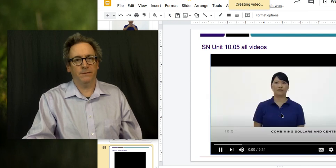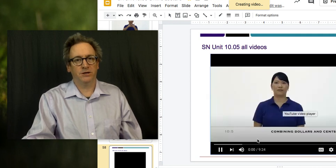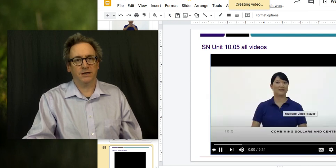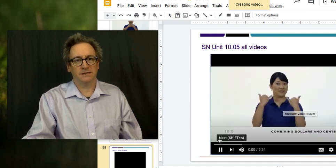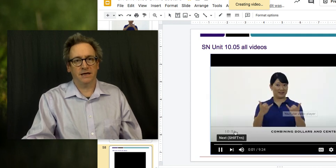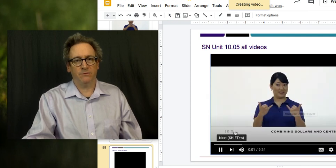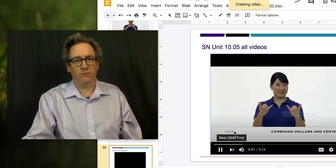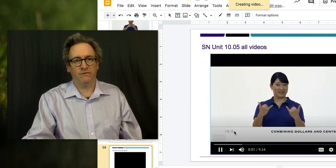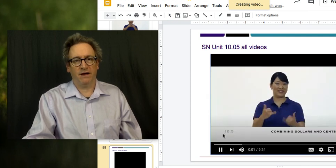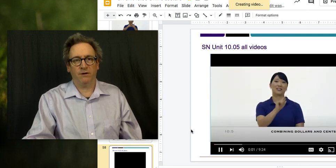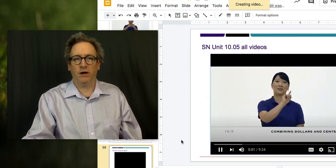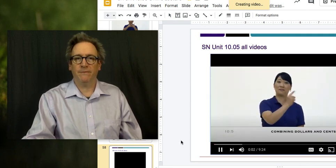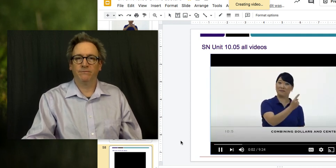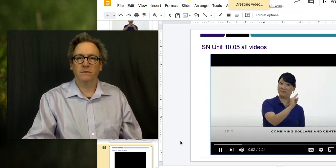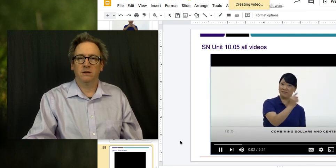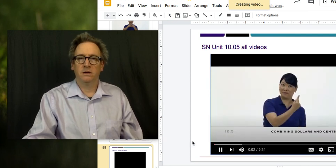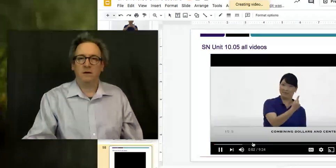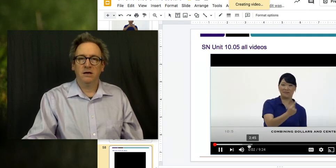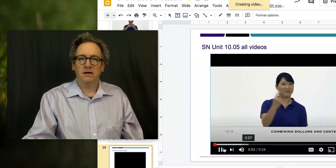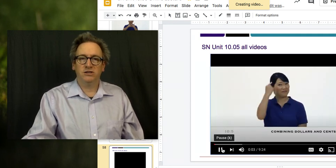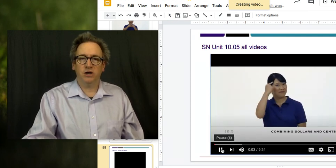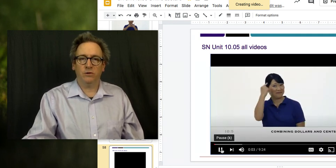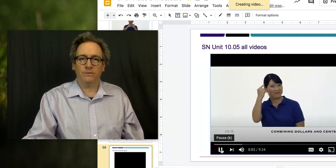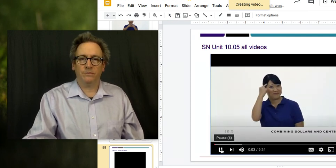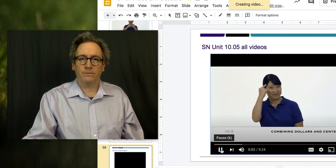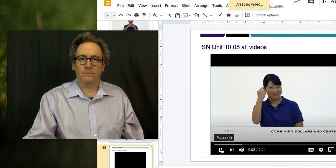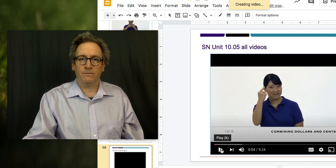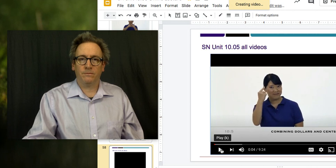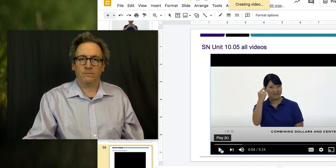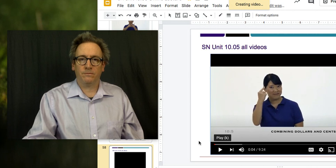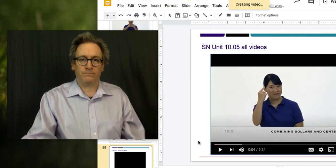Make sure, yes, 10.5. Okay. So